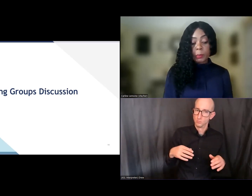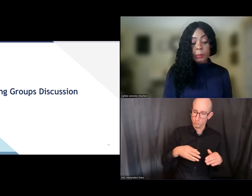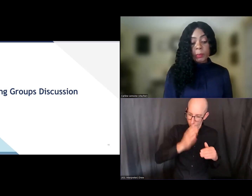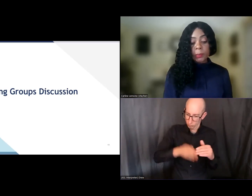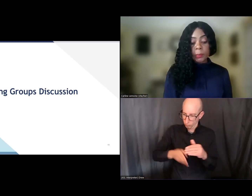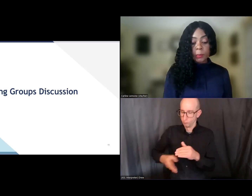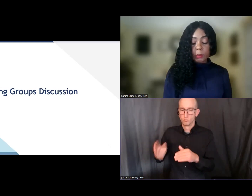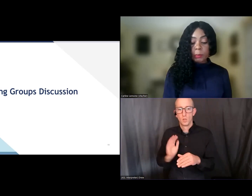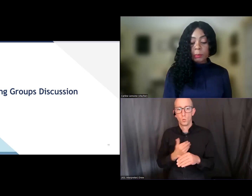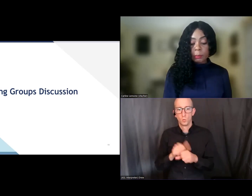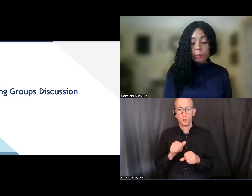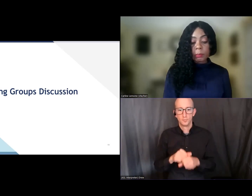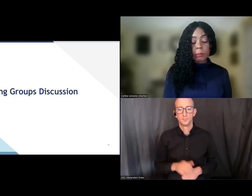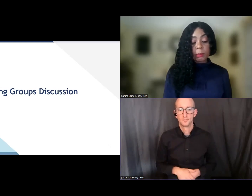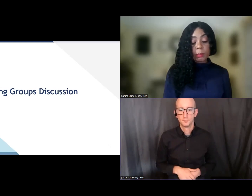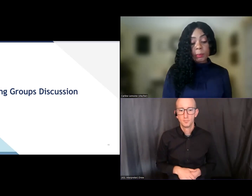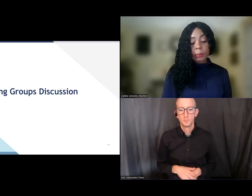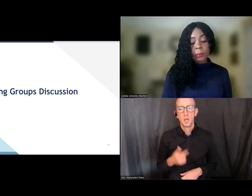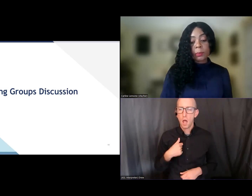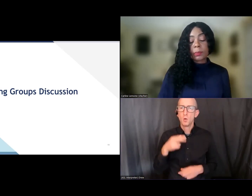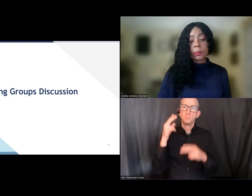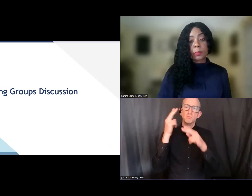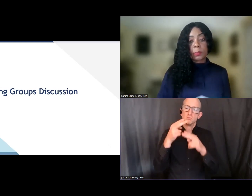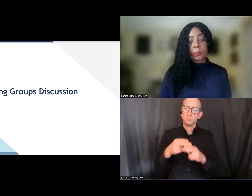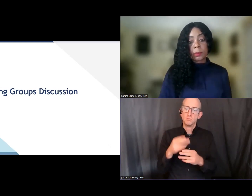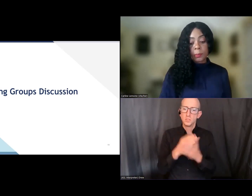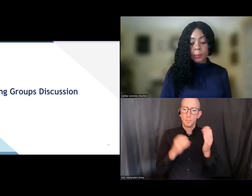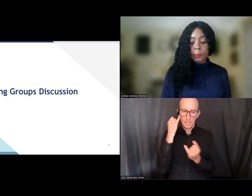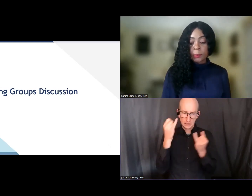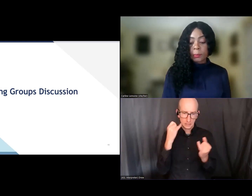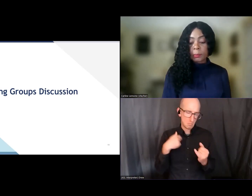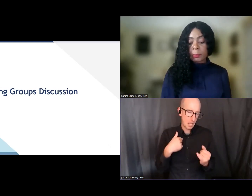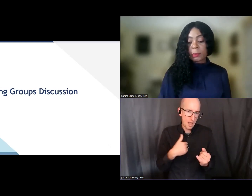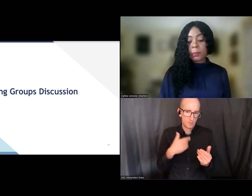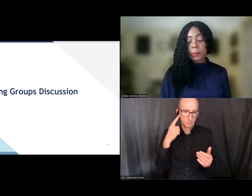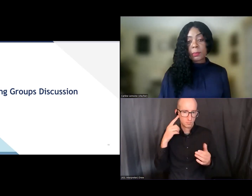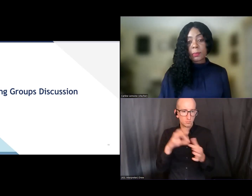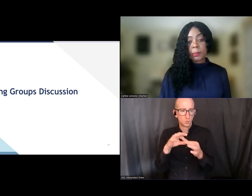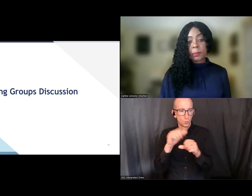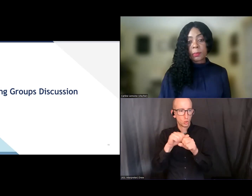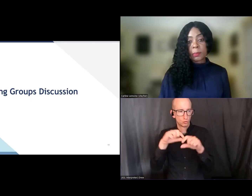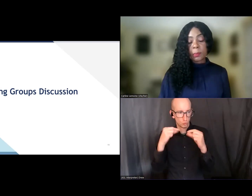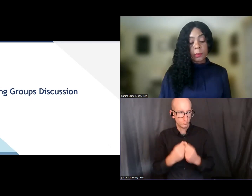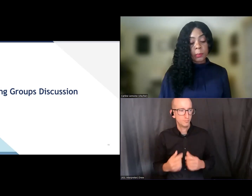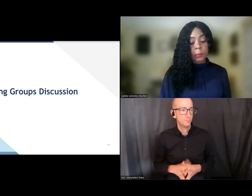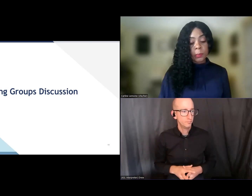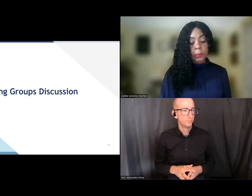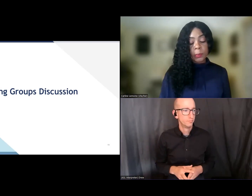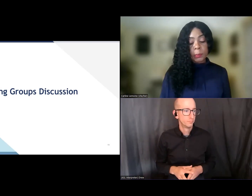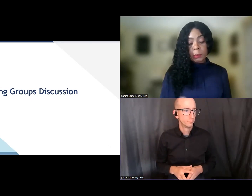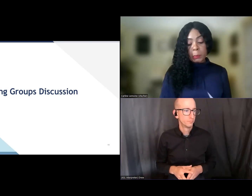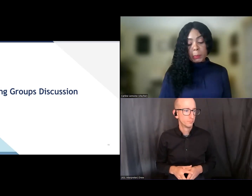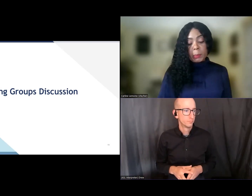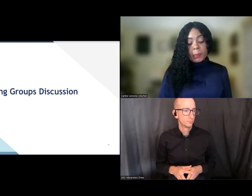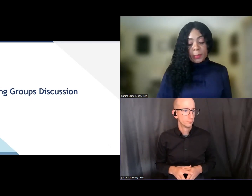I'll mention some of the sort of ideas that I have for work groups, and then it will be up to